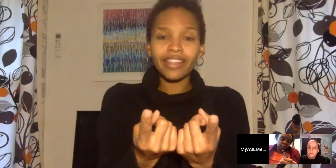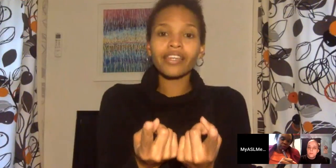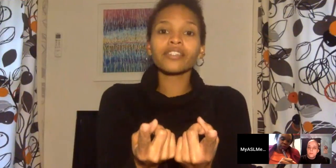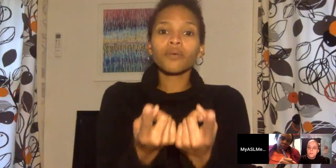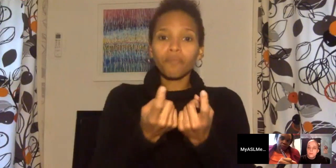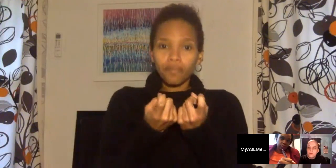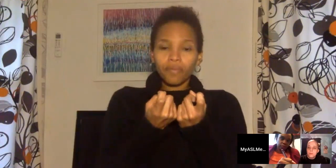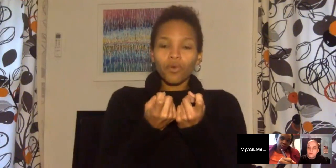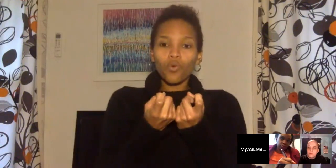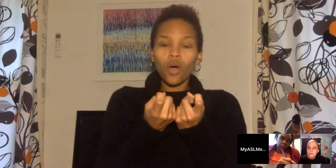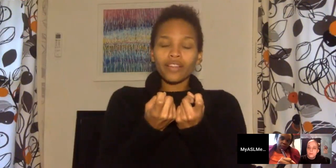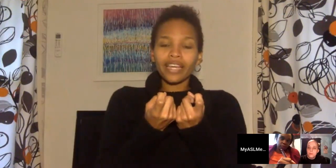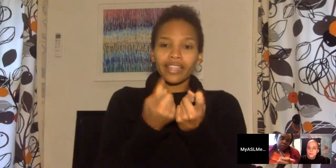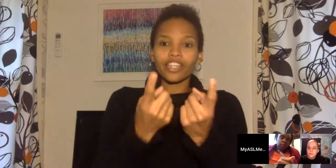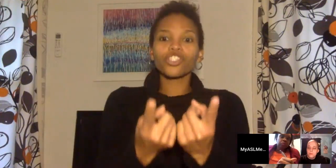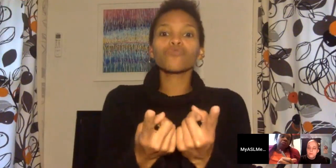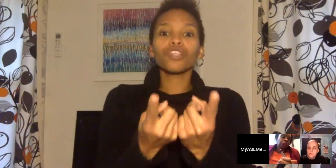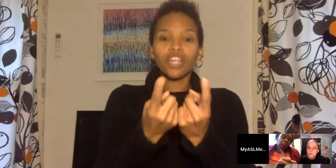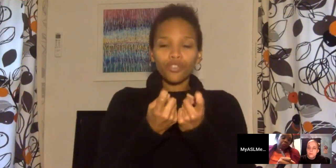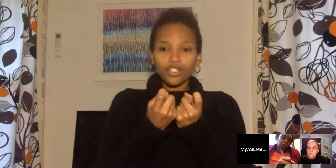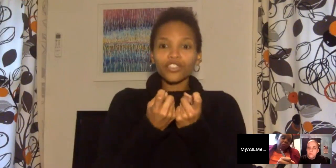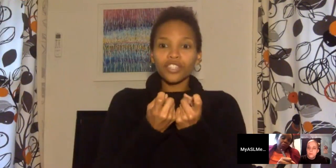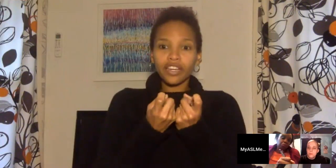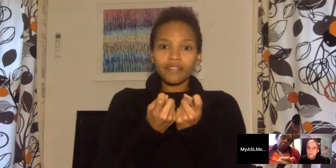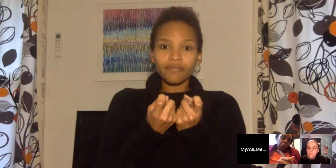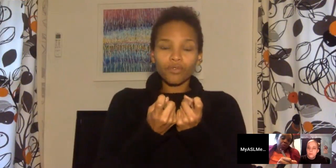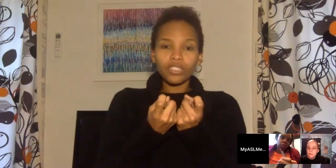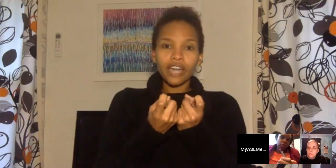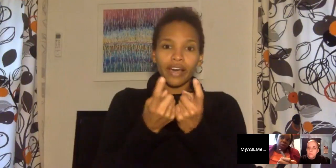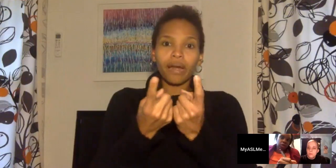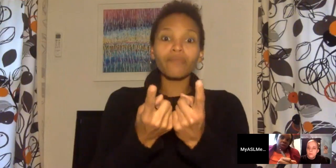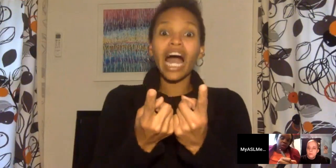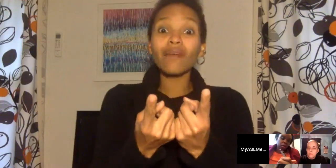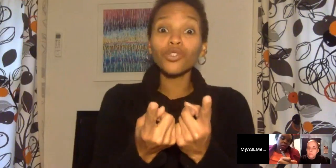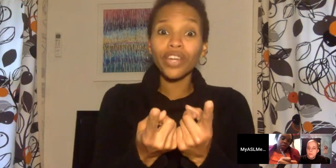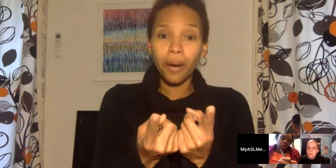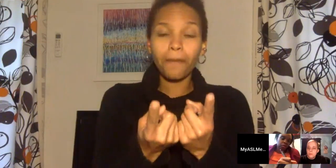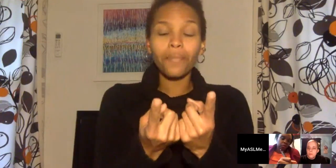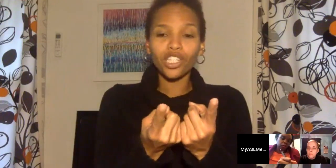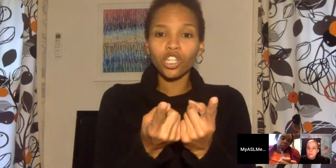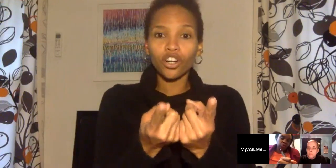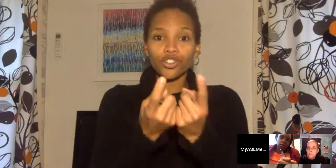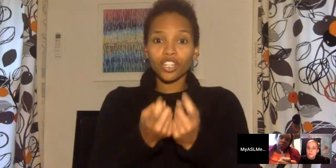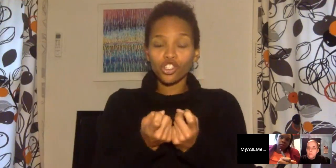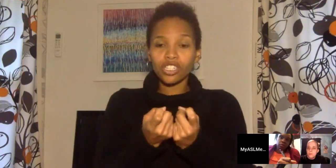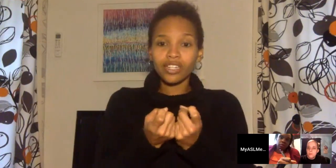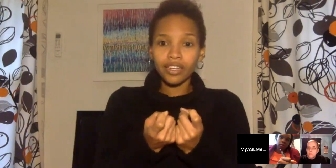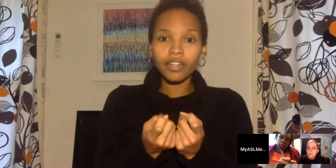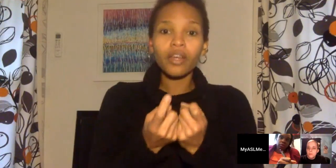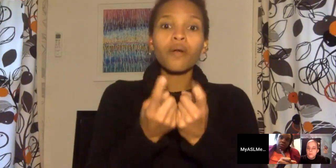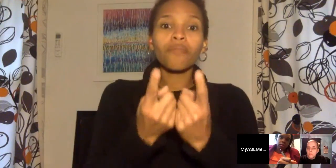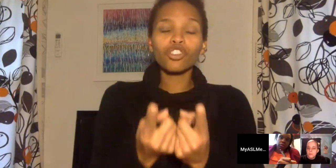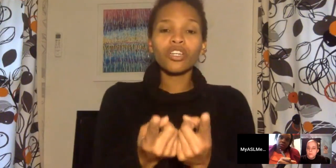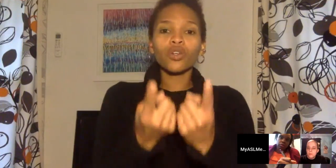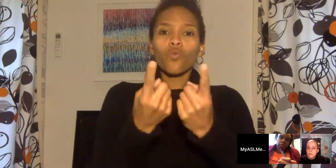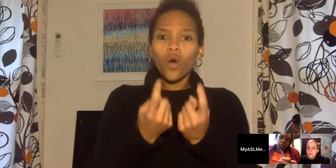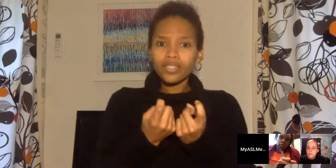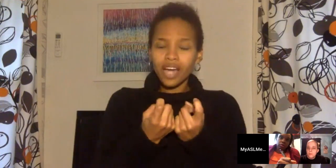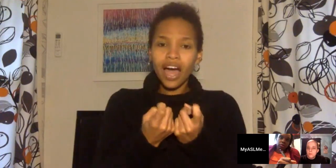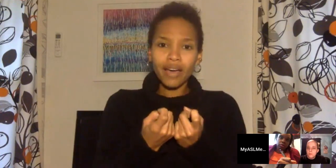this. One like this. They're recruiting one time. I'm doing it much larger than she did it, but she did it one time,